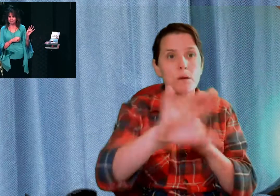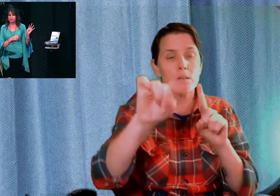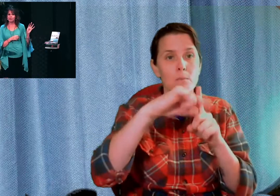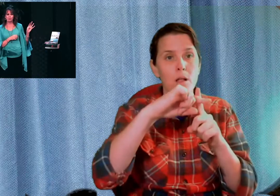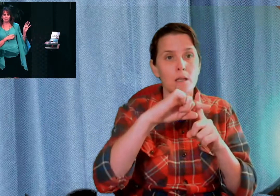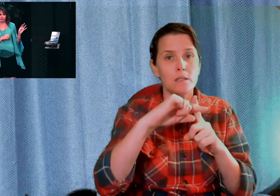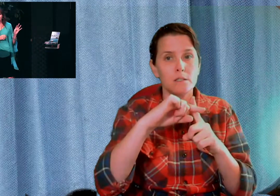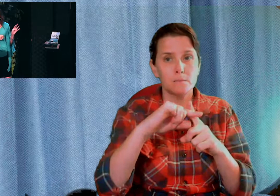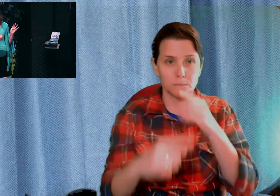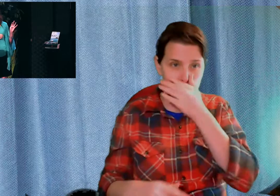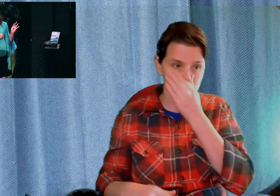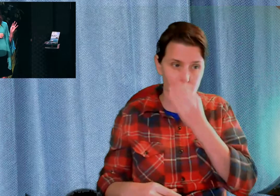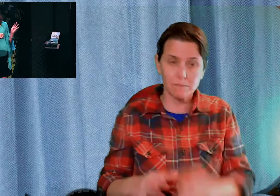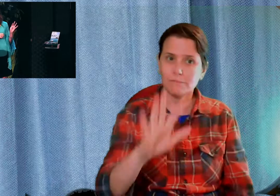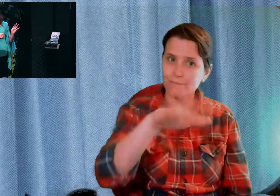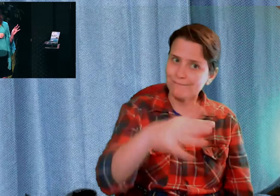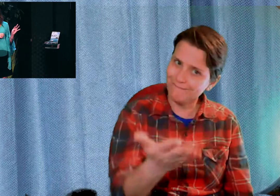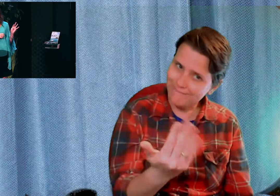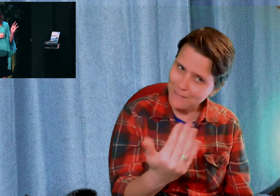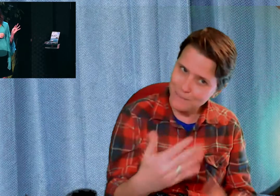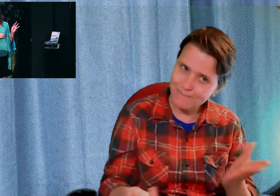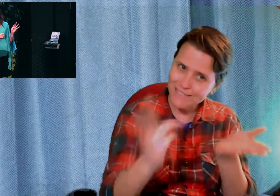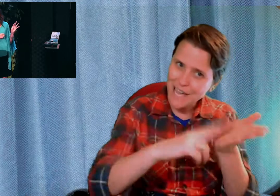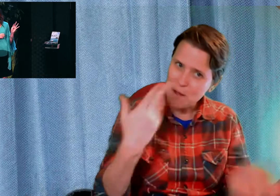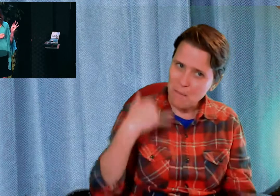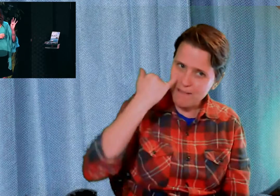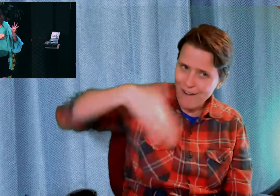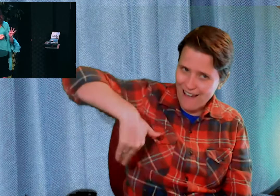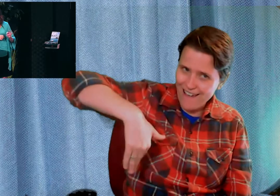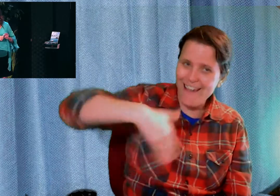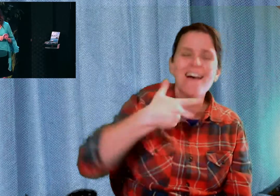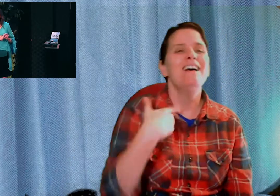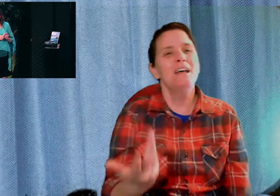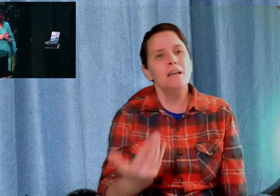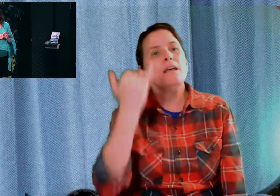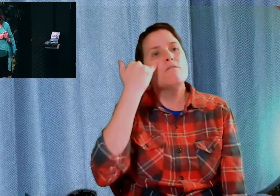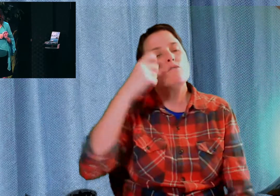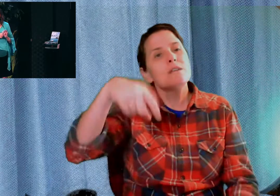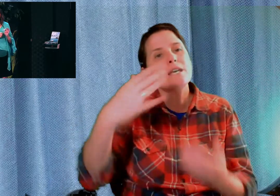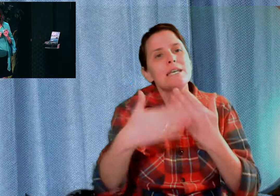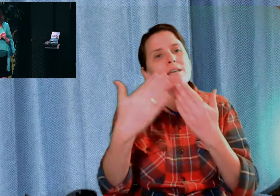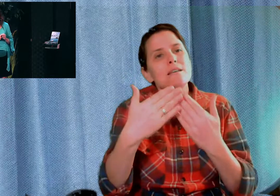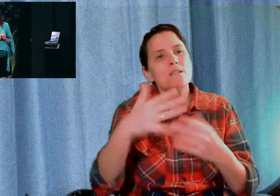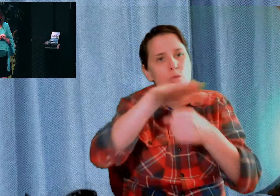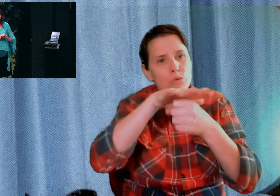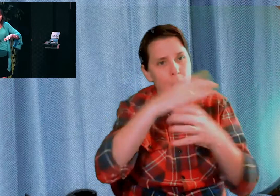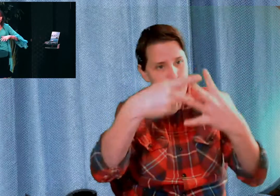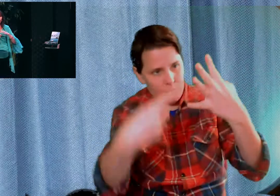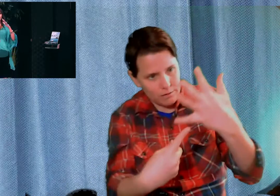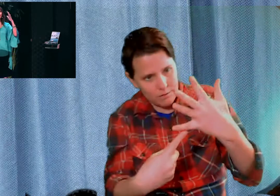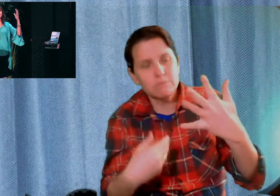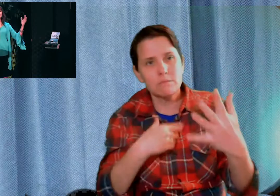Plus, shameless plug, and you need some ease in any of those areas, go look at the course. It will help.